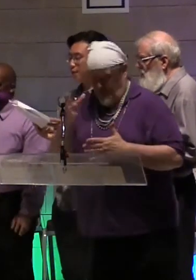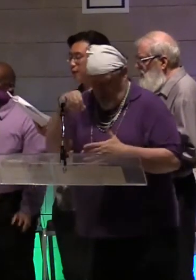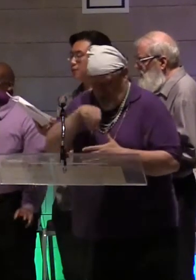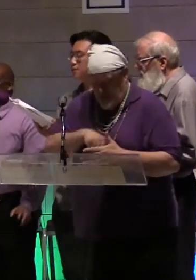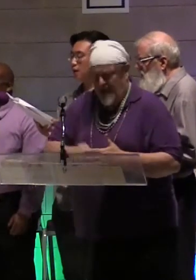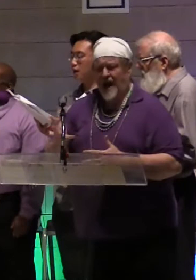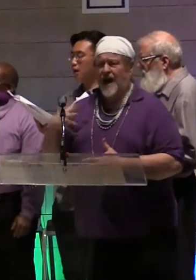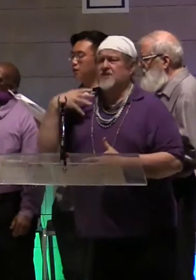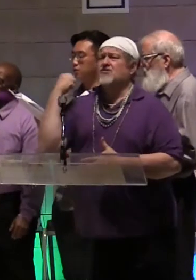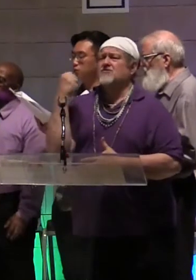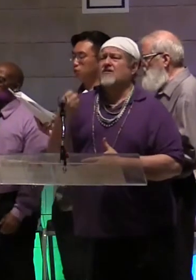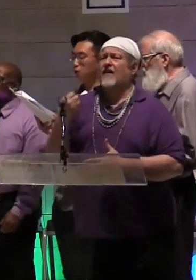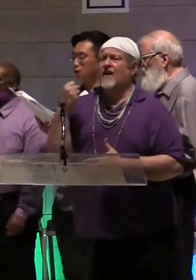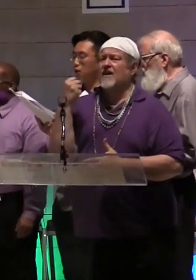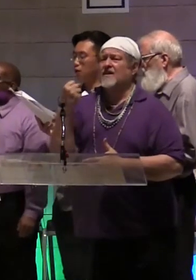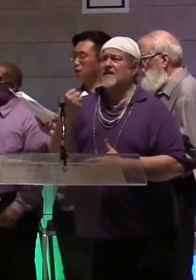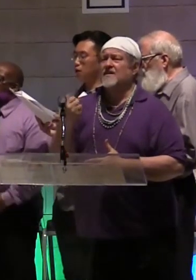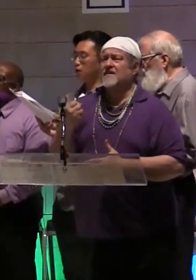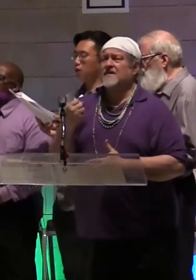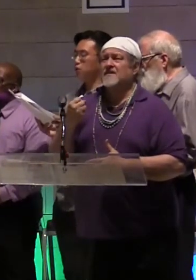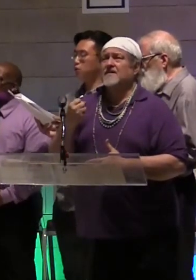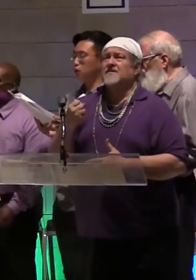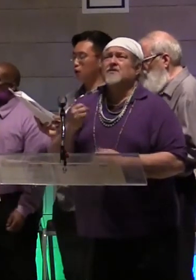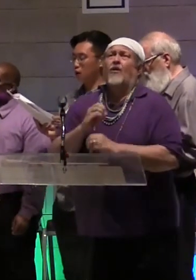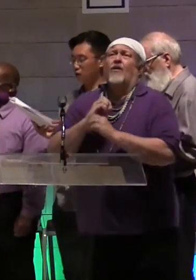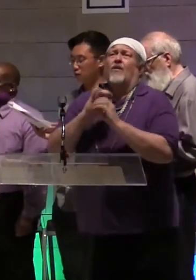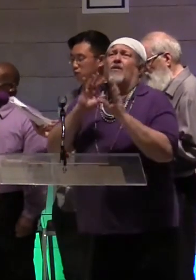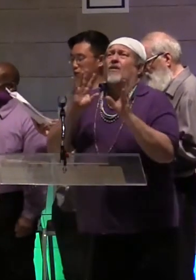there's something inside so strong.